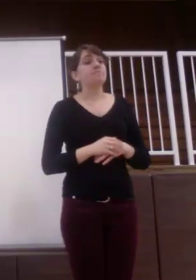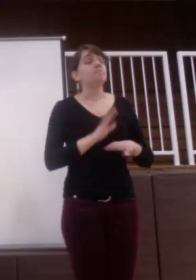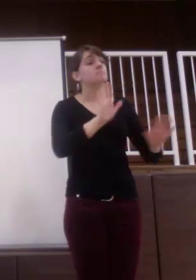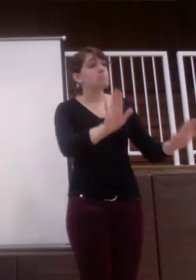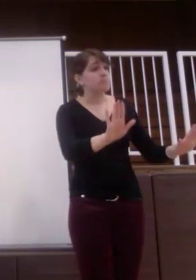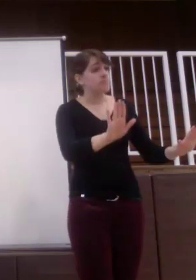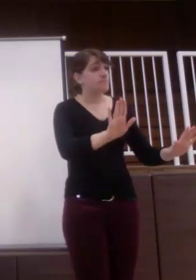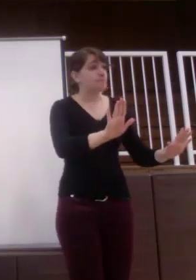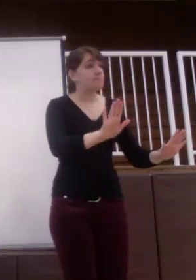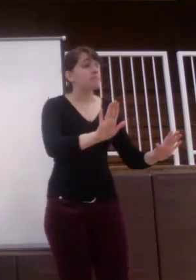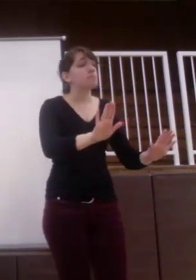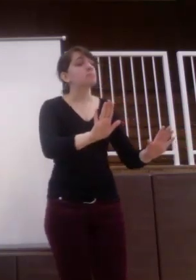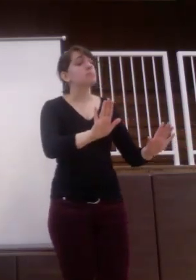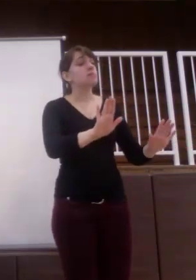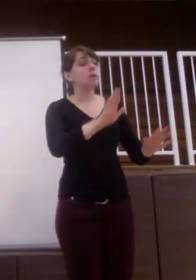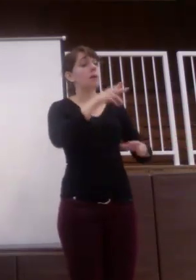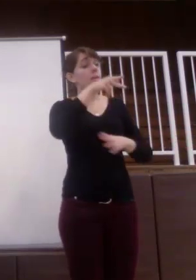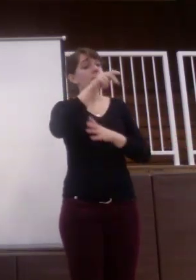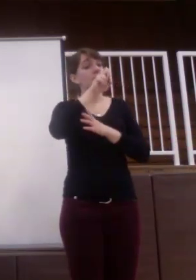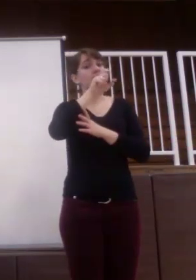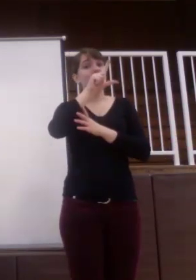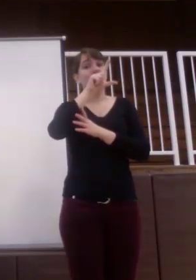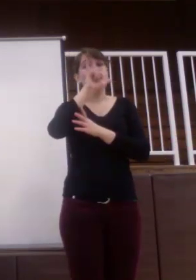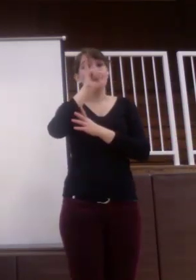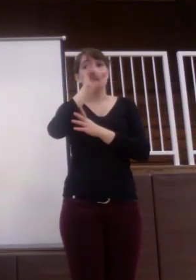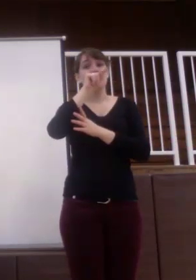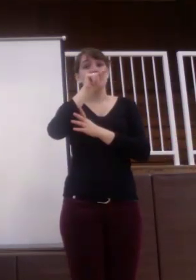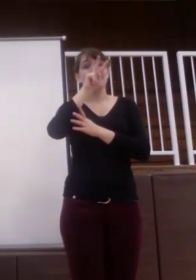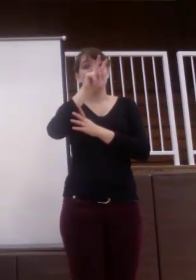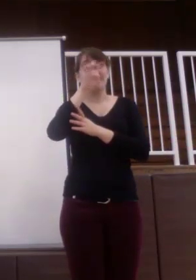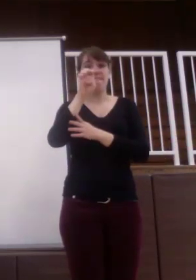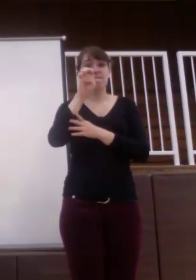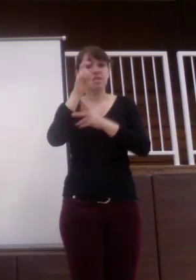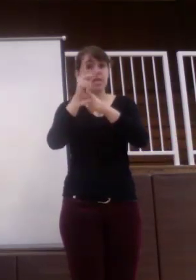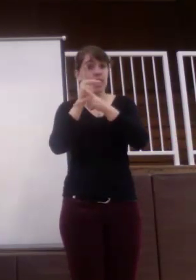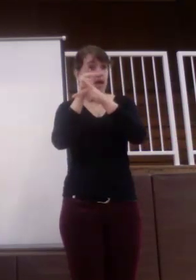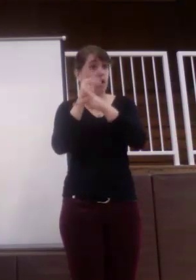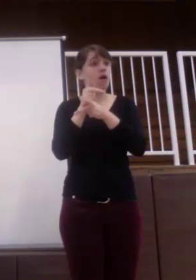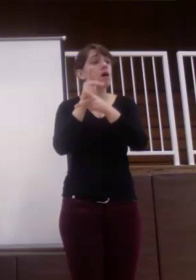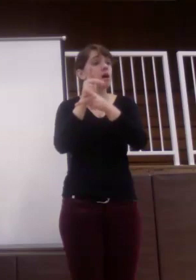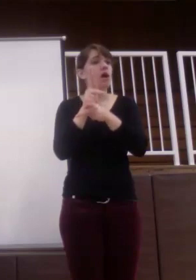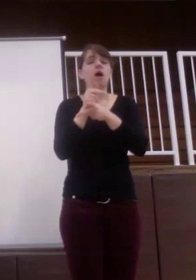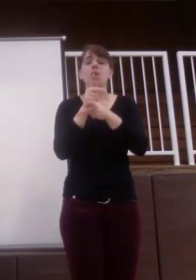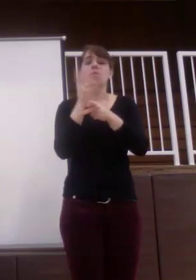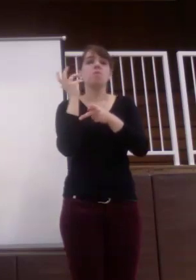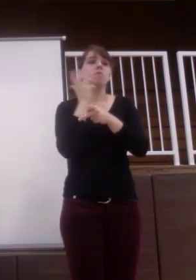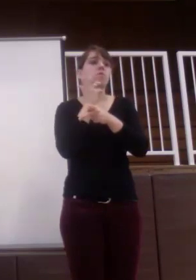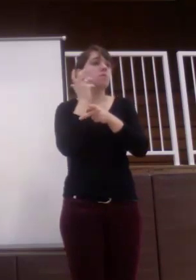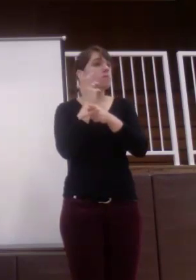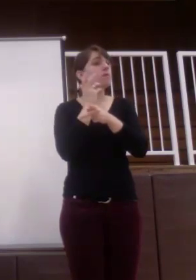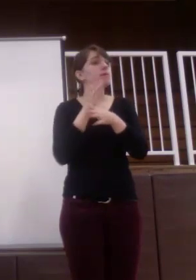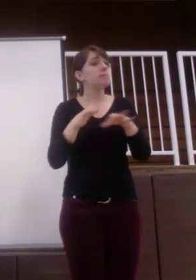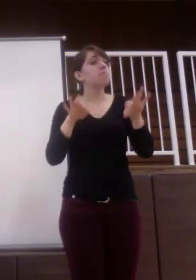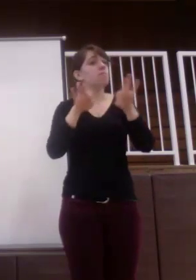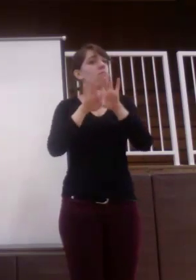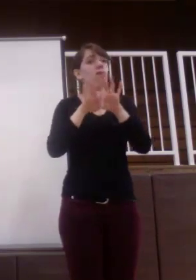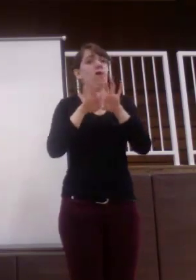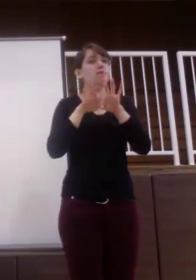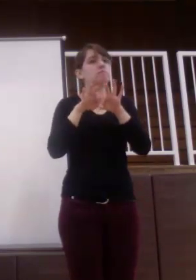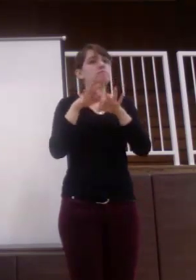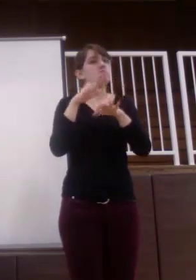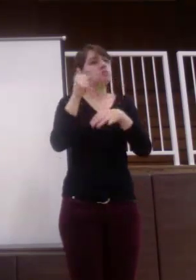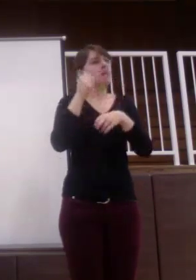However, palliative care has become a tremendous specialty in the last decade